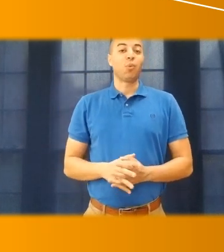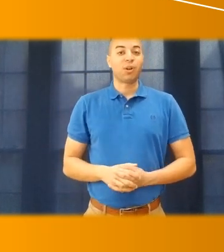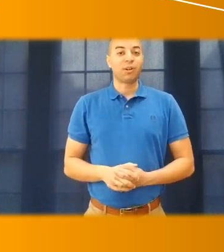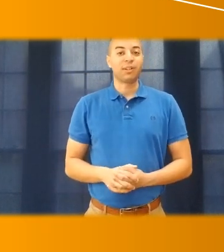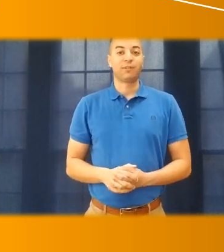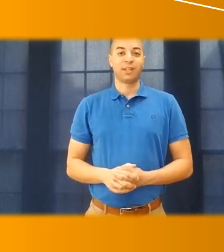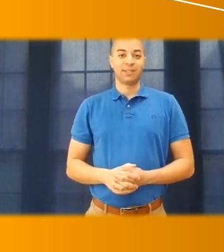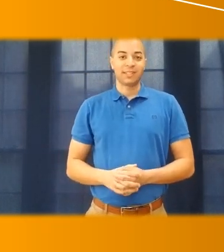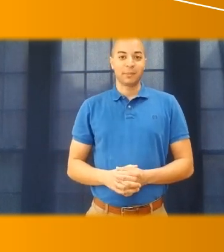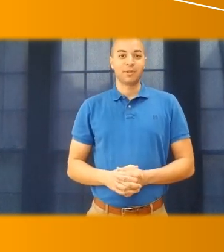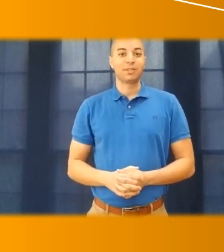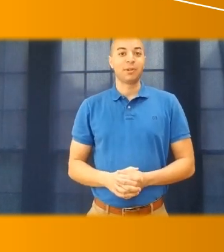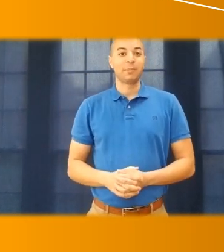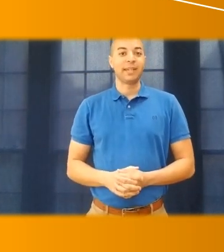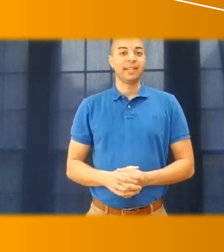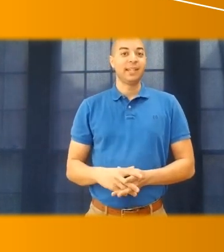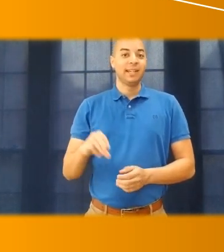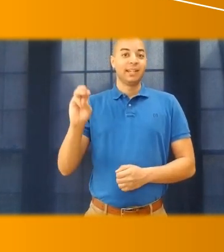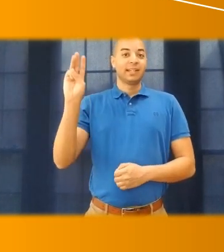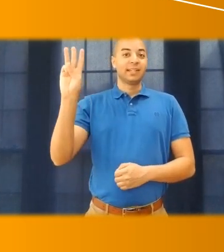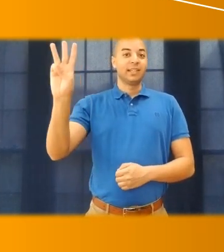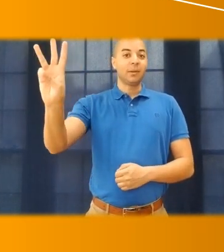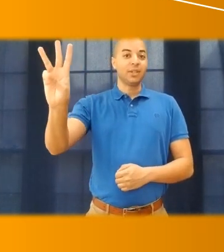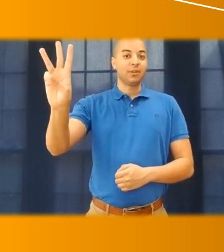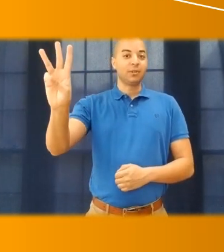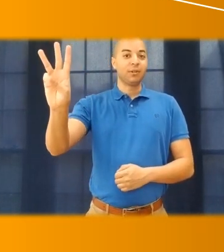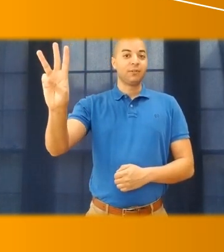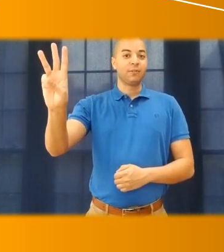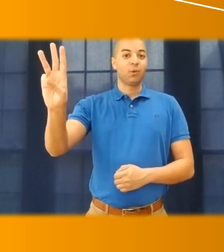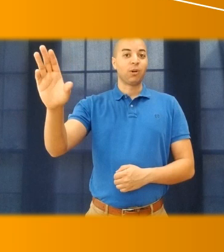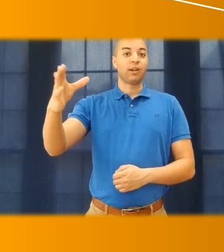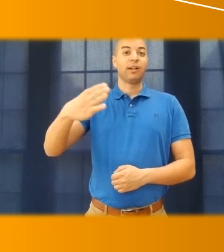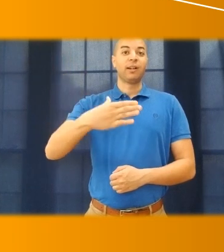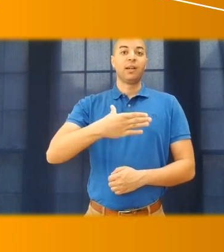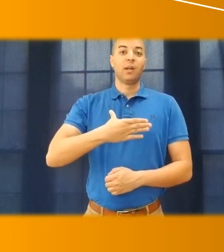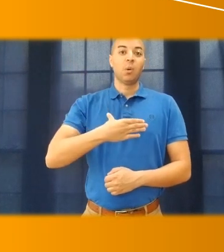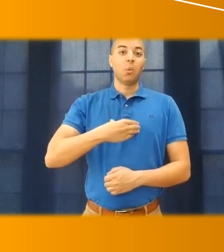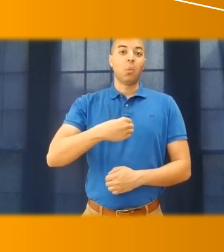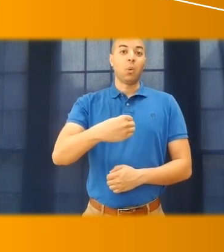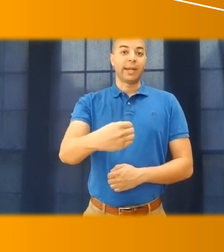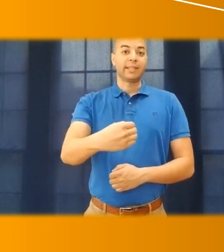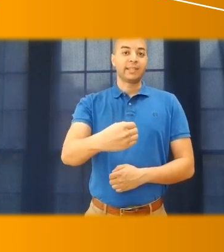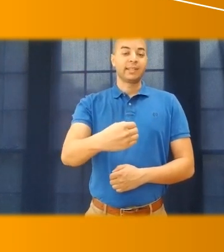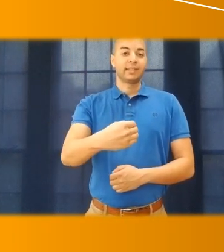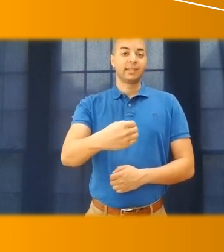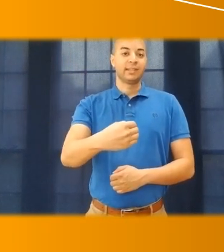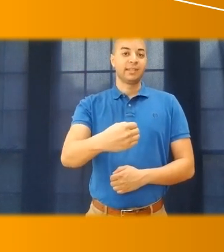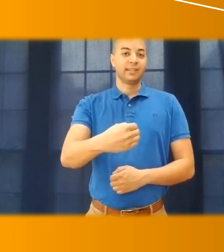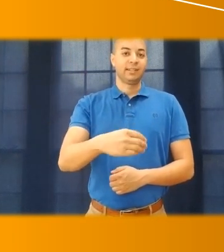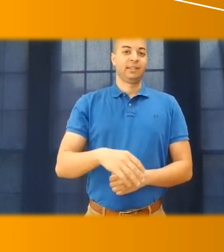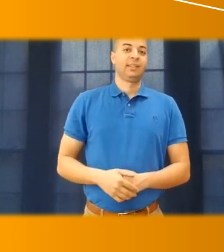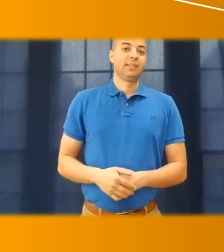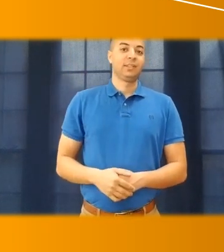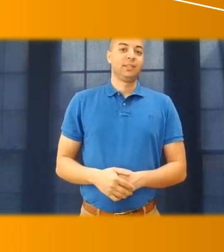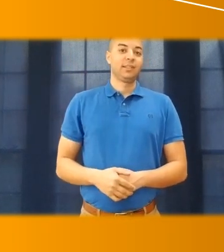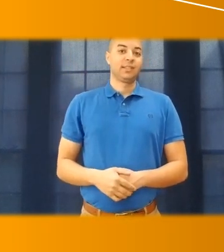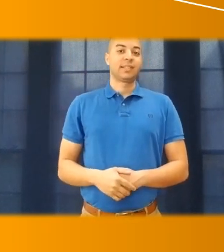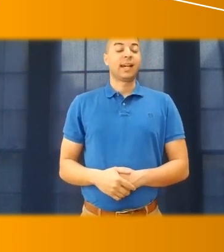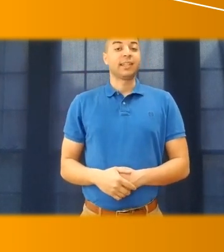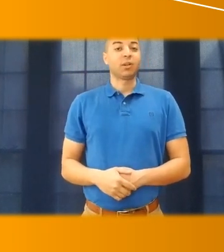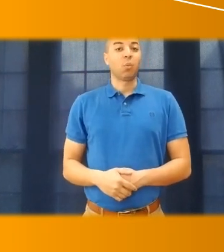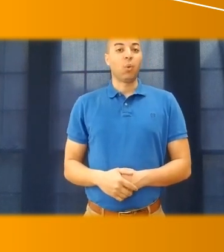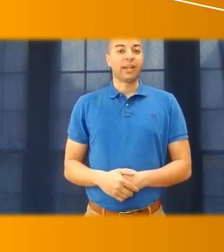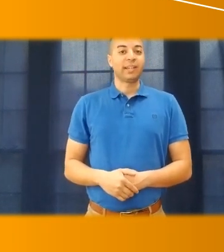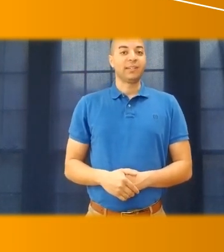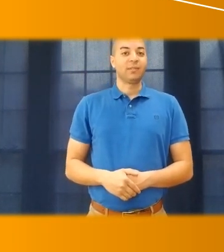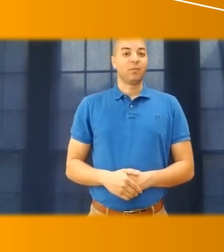first word for letter W is going to be W for white. To